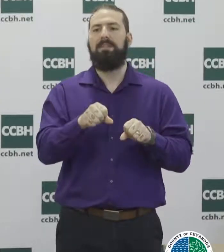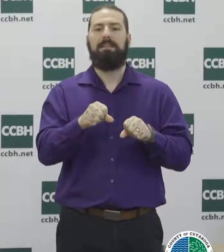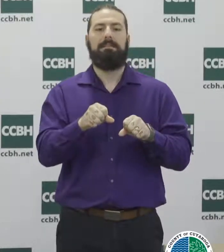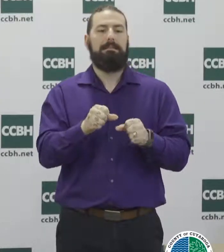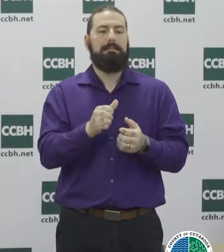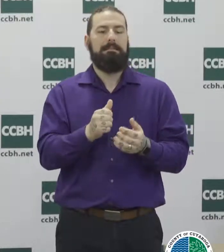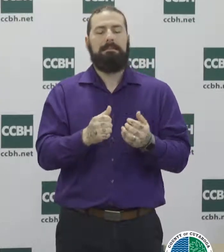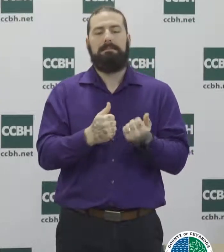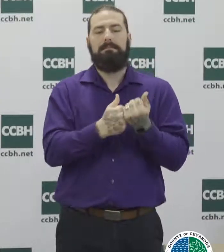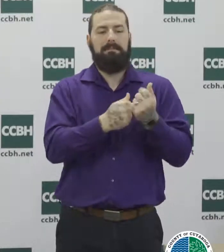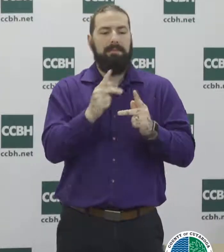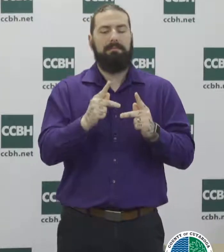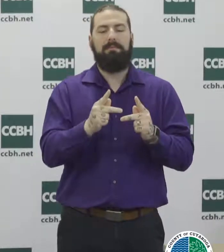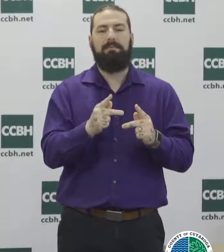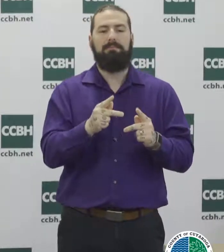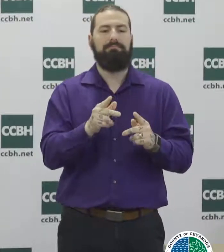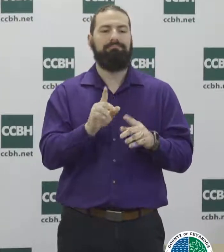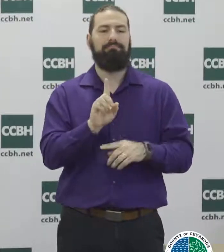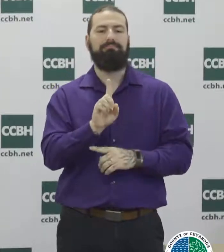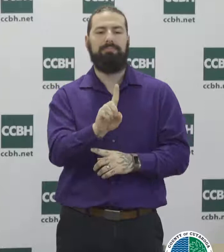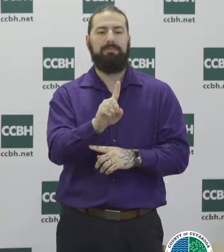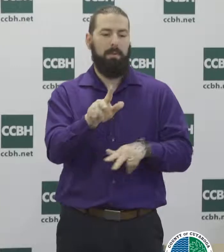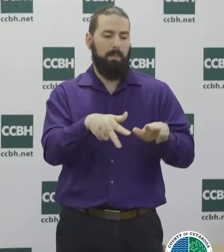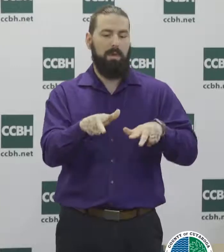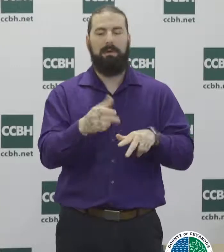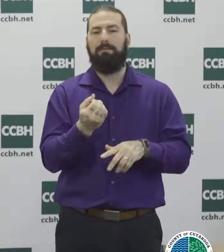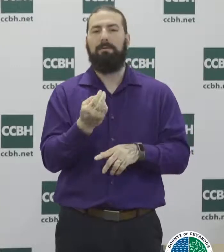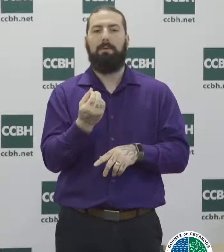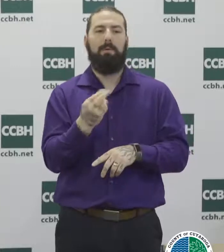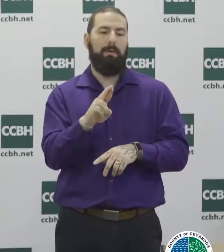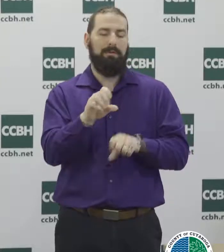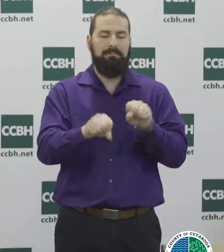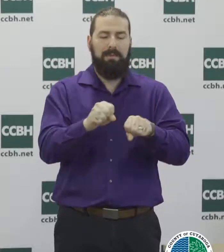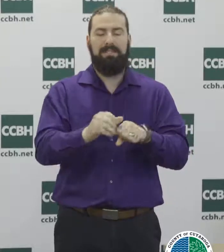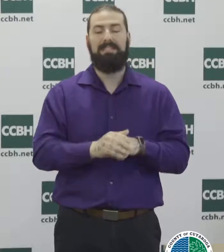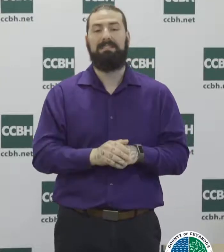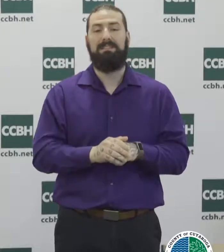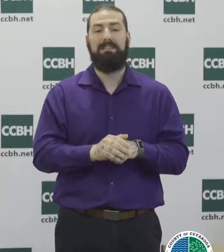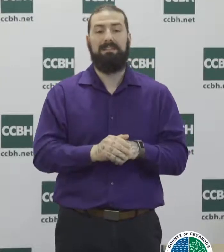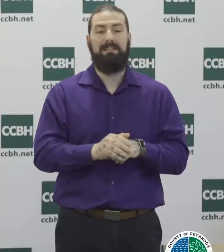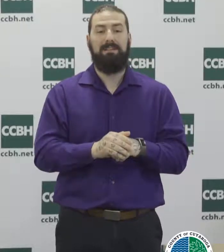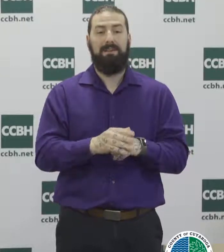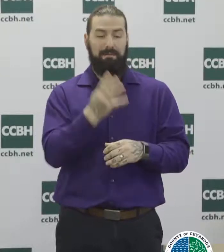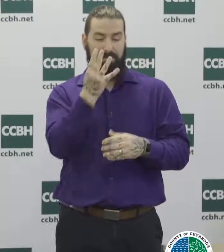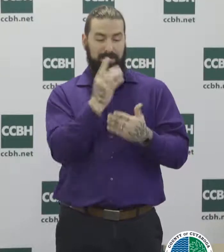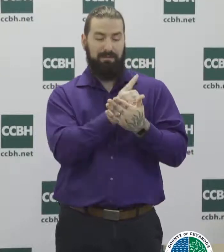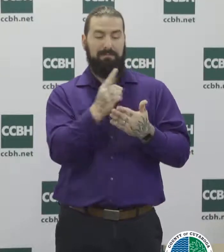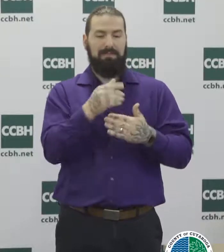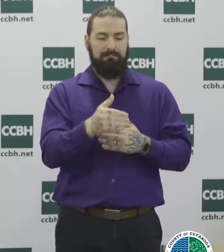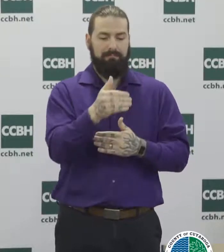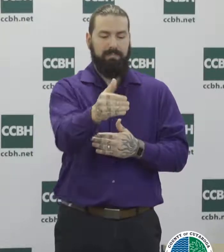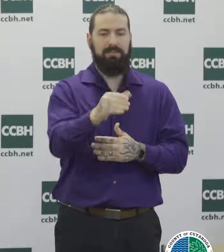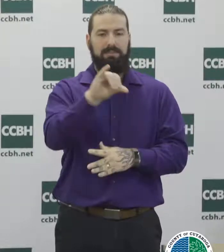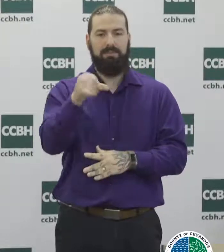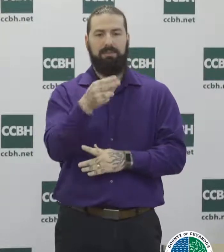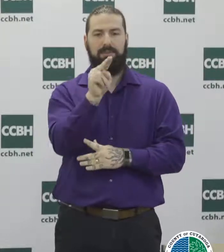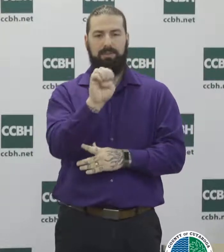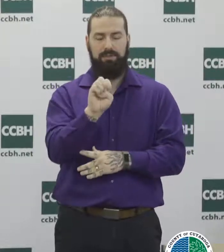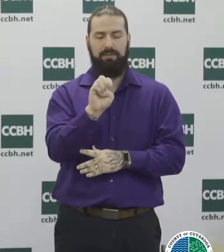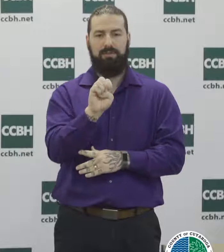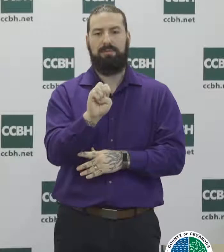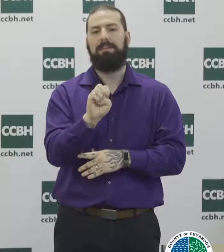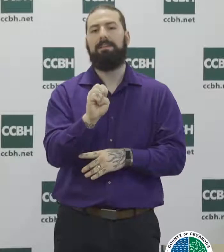on bikes. People can pick up the boxes on the next 4 Thursdays in June, including the